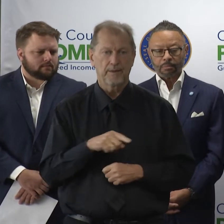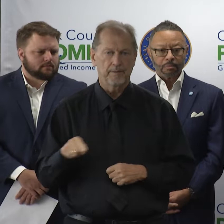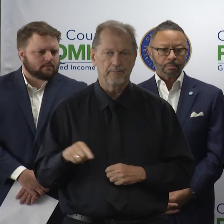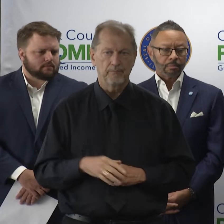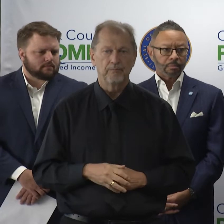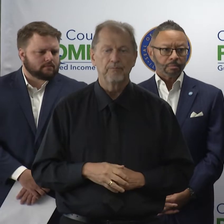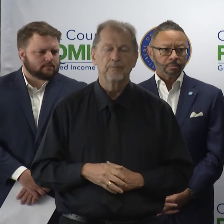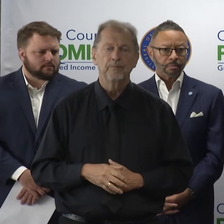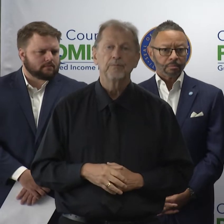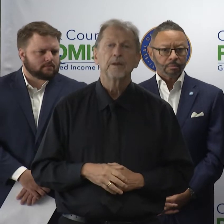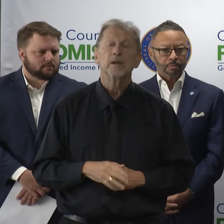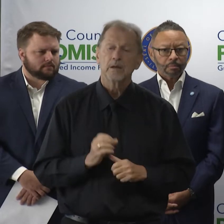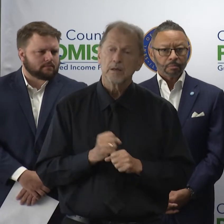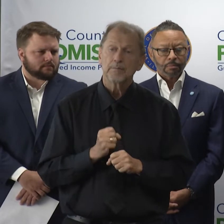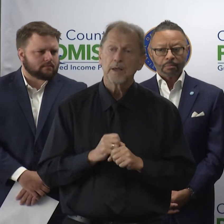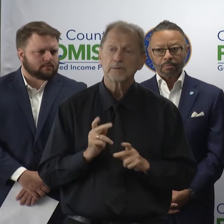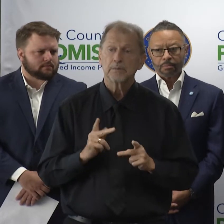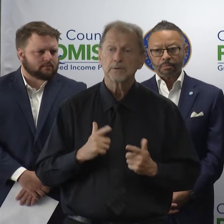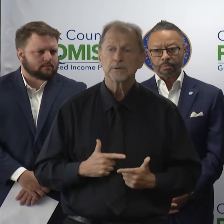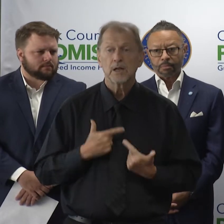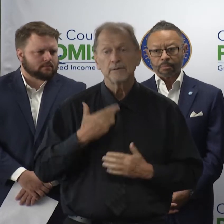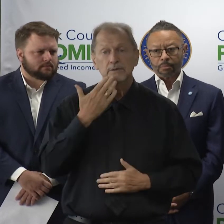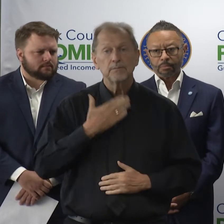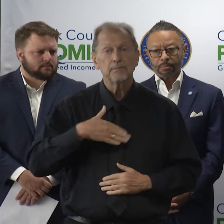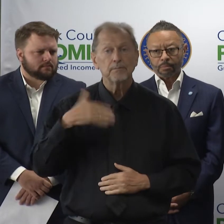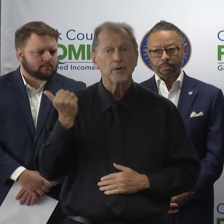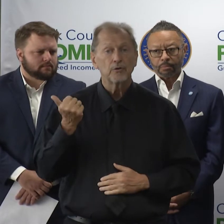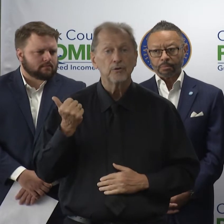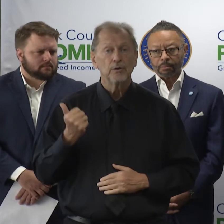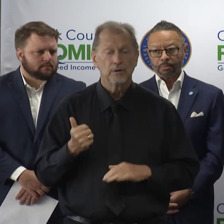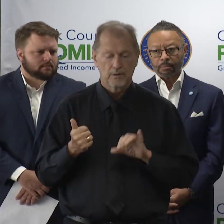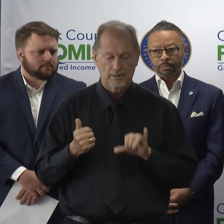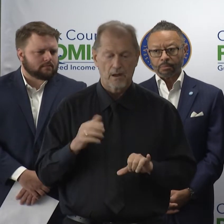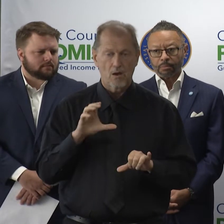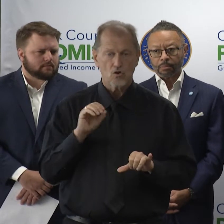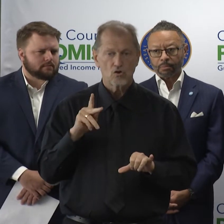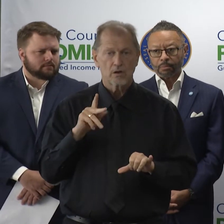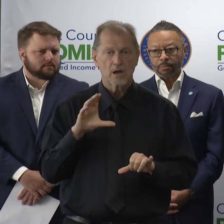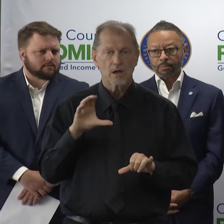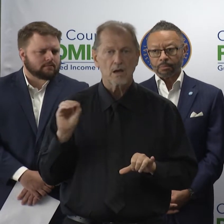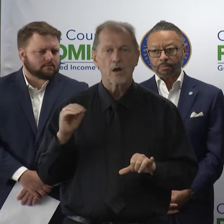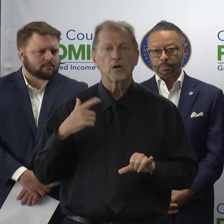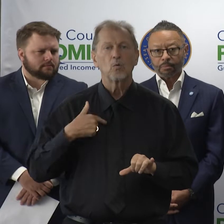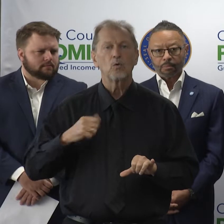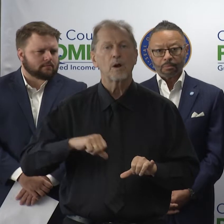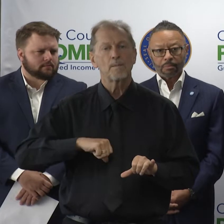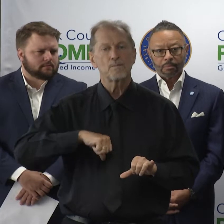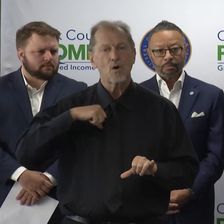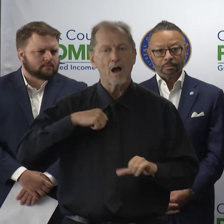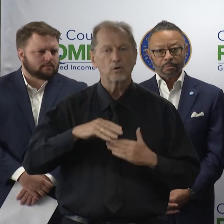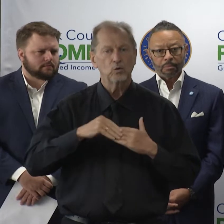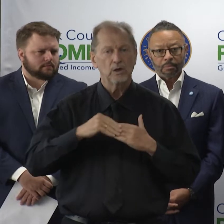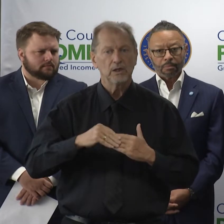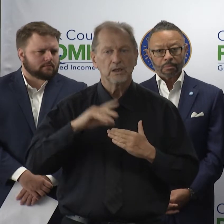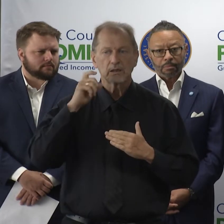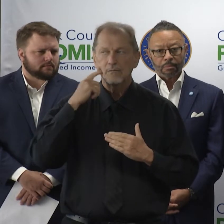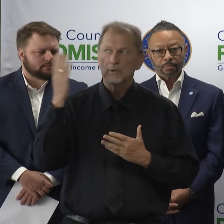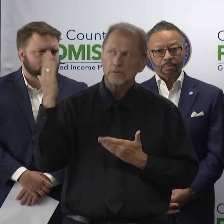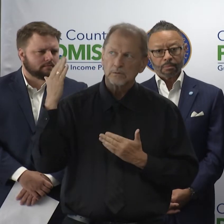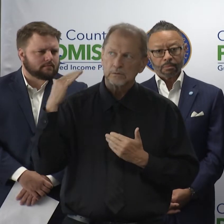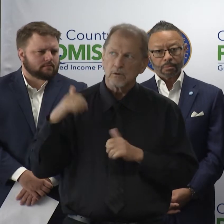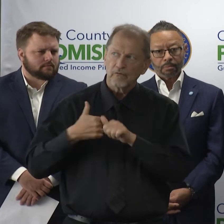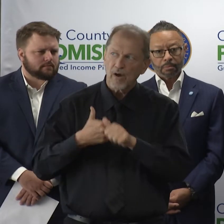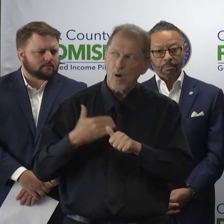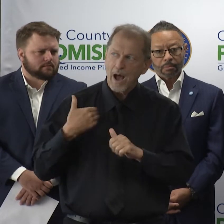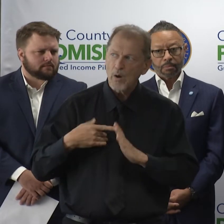it simply, it makes people's lives better. Cook County is proud to be leading the way for governments in the guaranteed income movement,